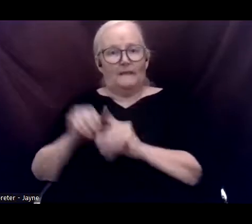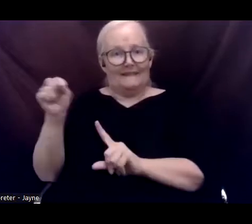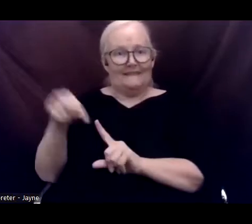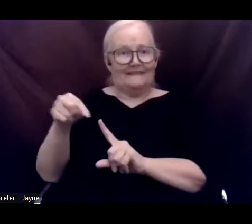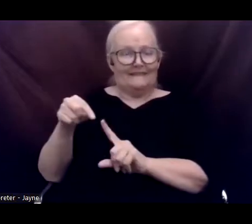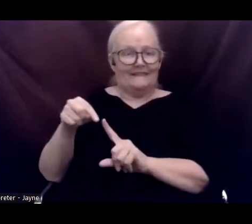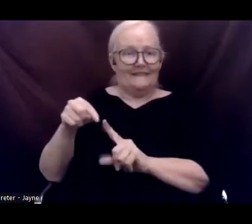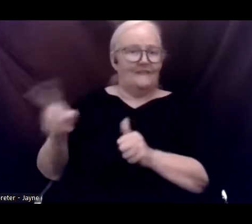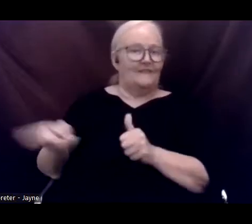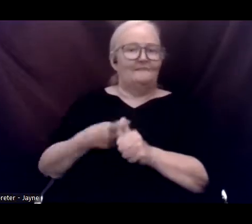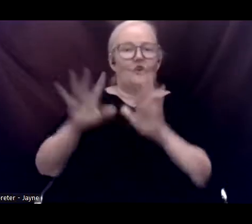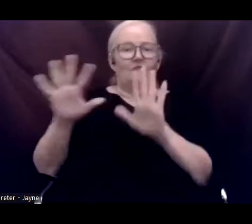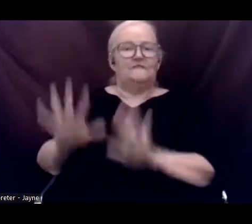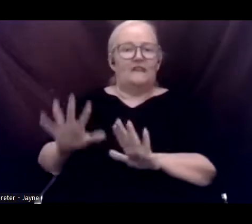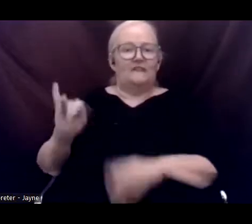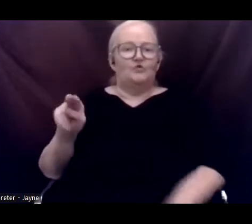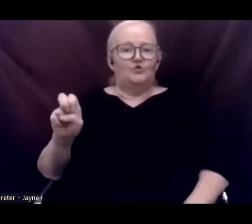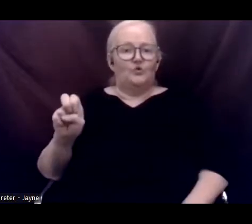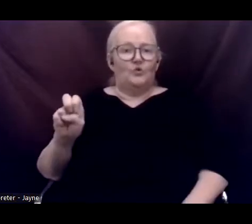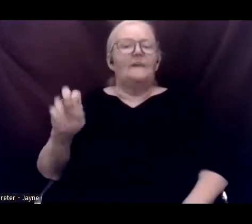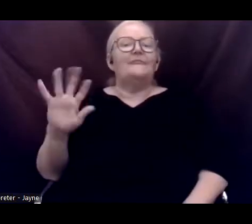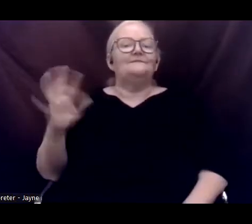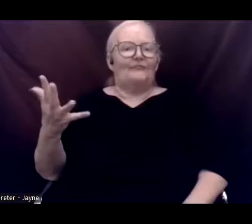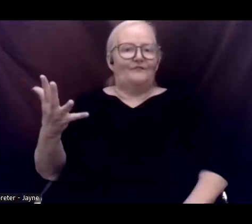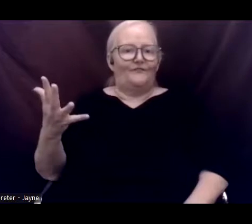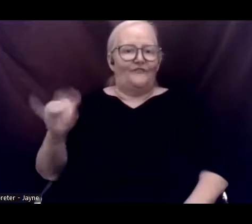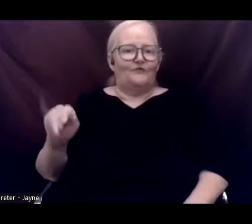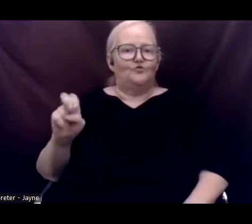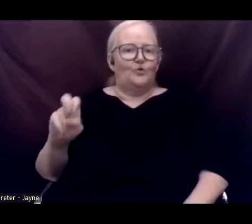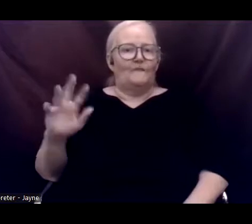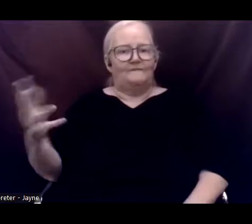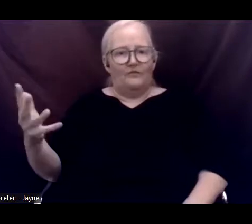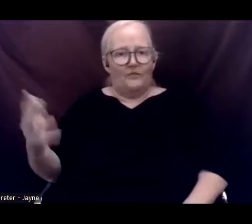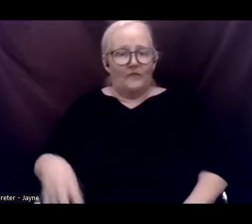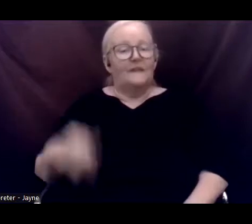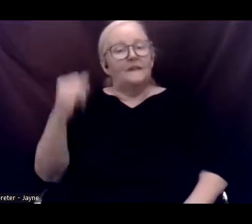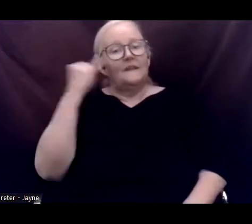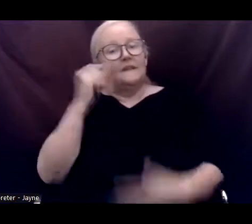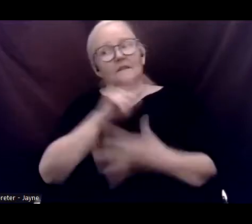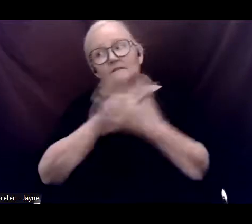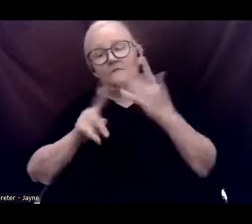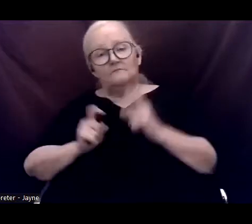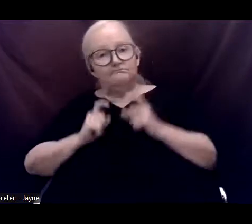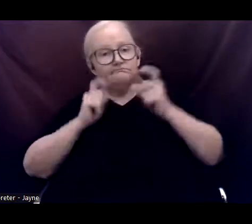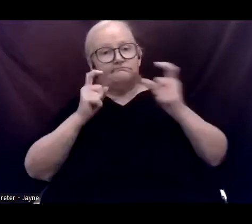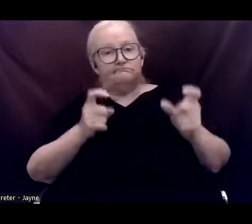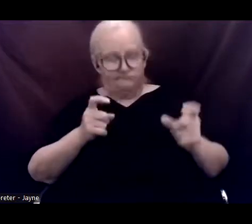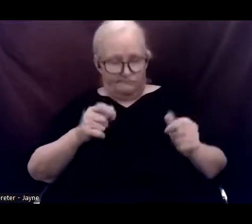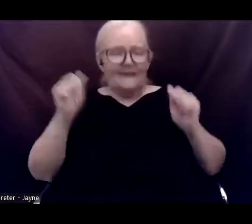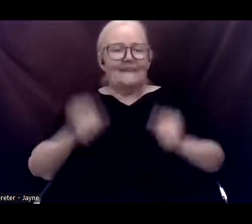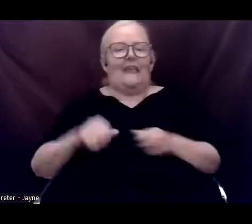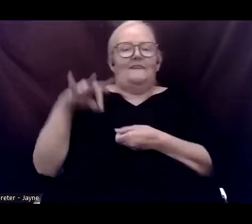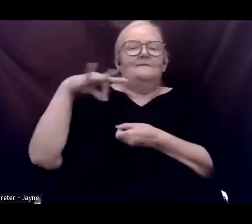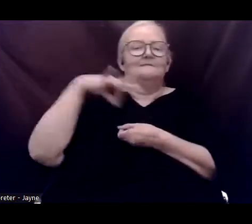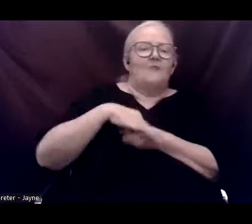first Sunday in June, June 5th. All members who have made a contribution of record are eligible to vote in the election